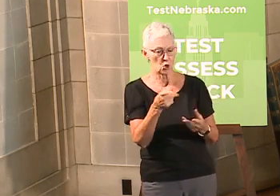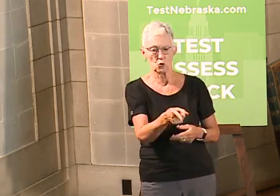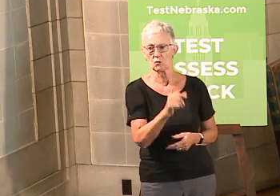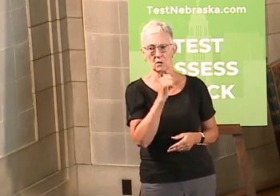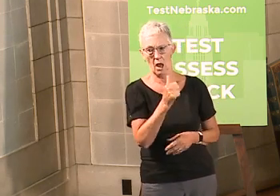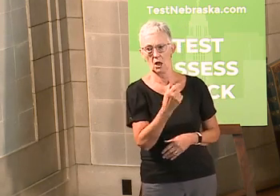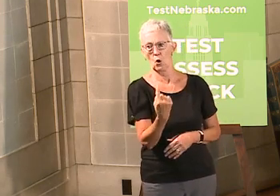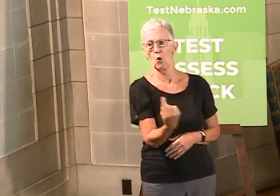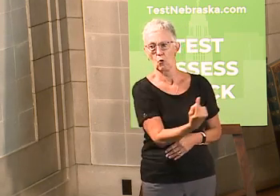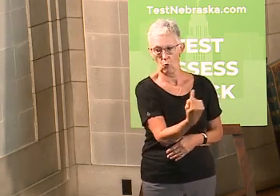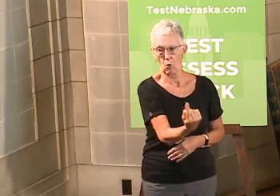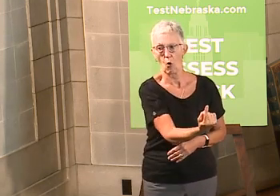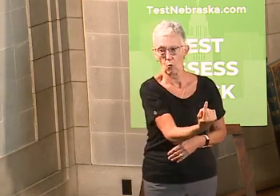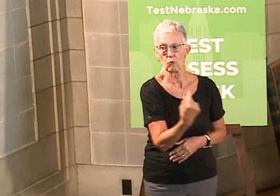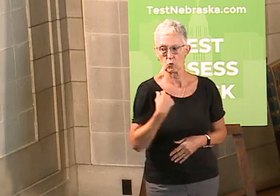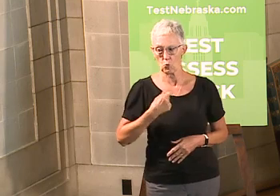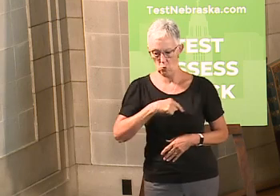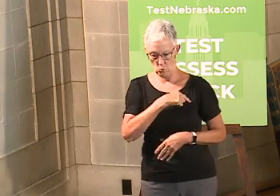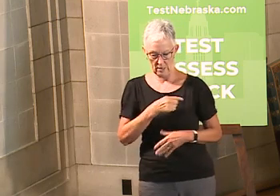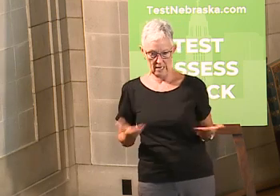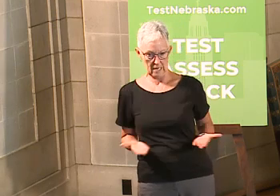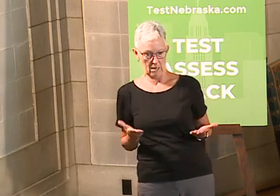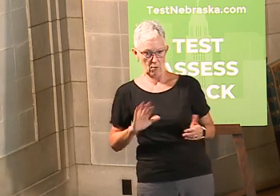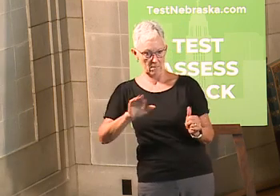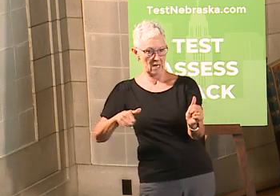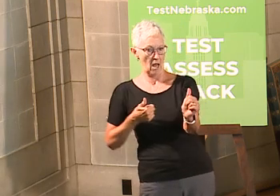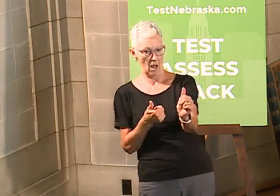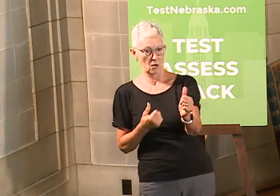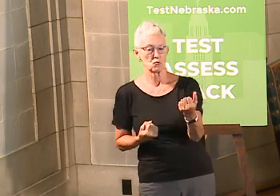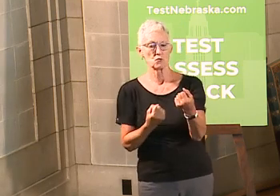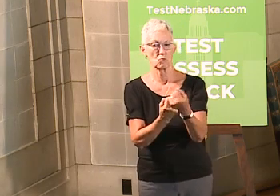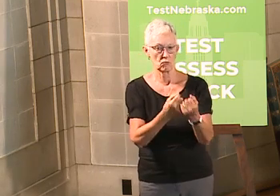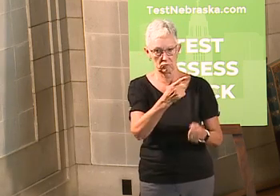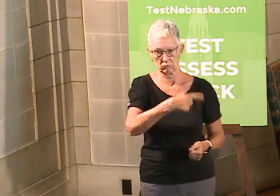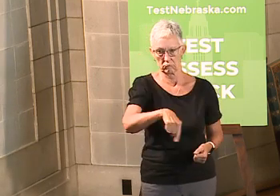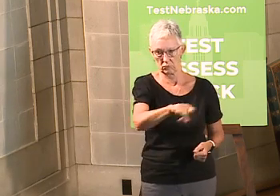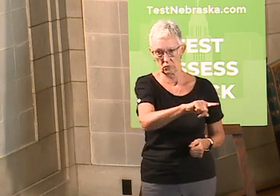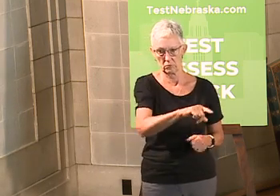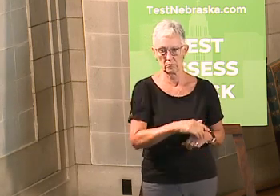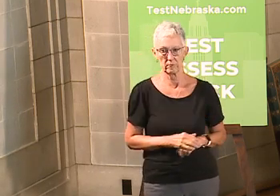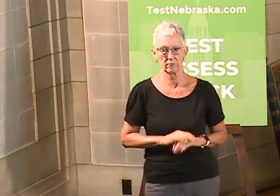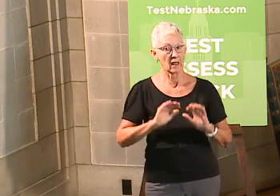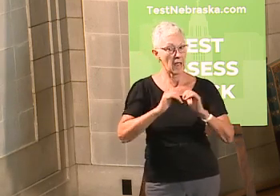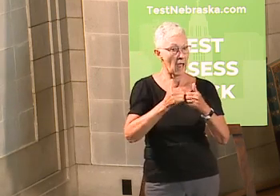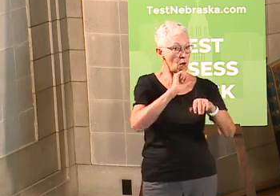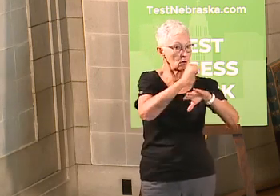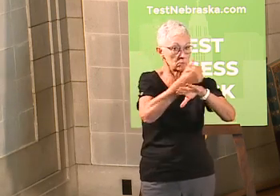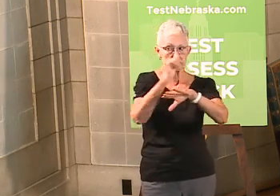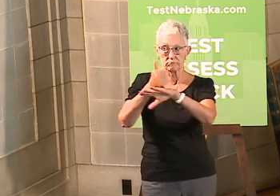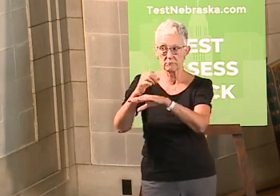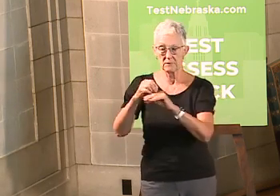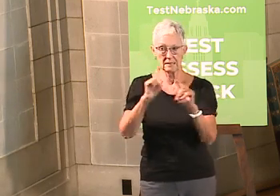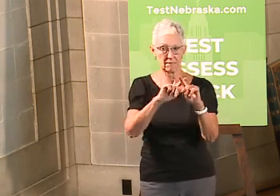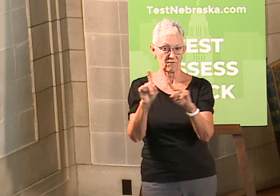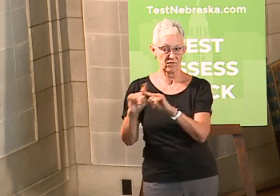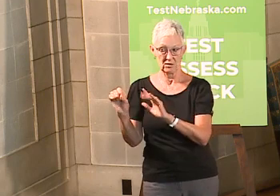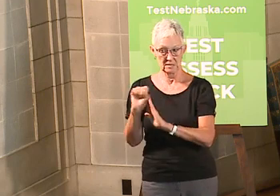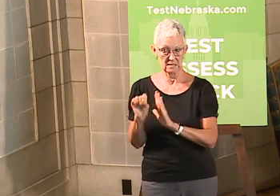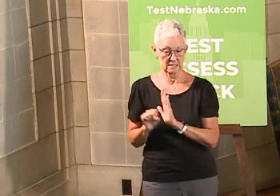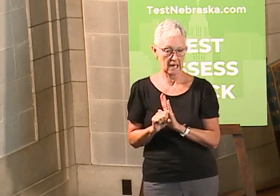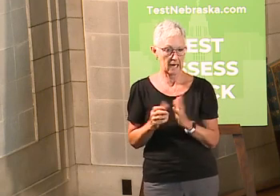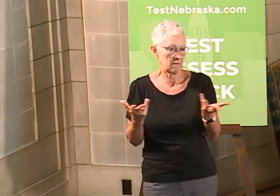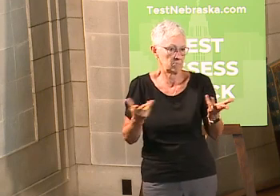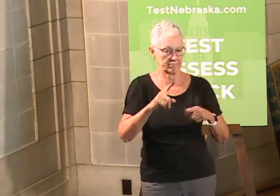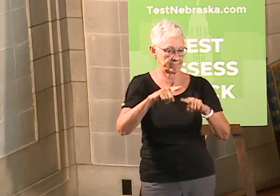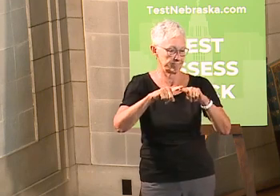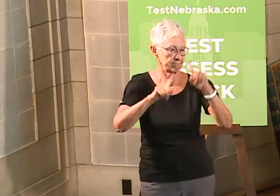of military caregivers vary from state to state and community to community, but with support from the Foundation, we can pinpoint those